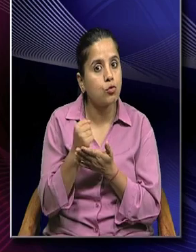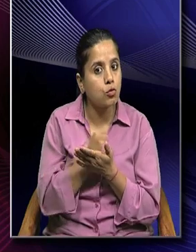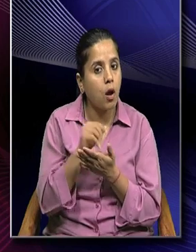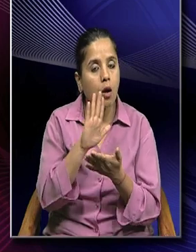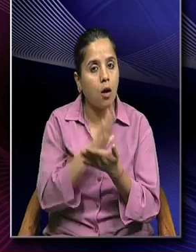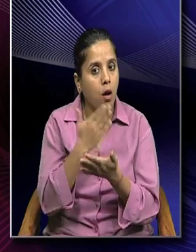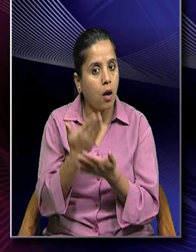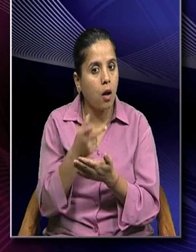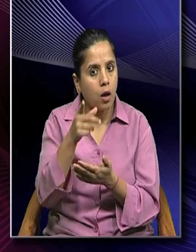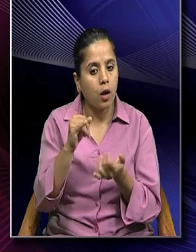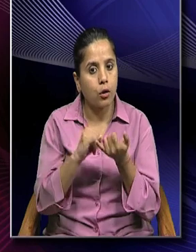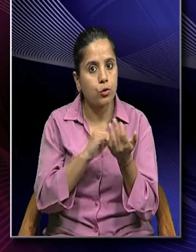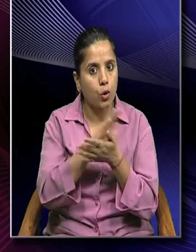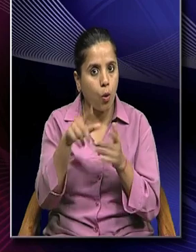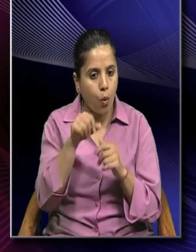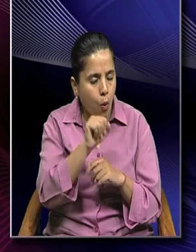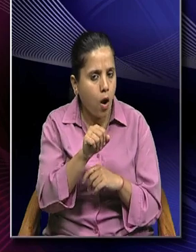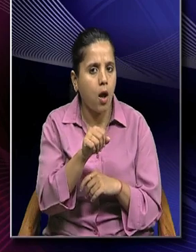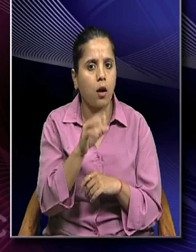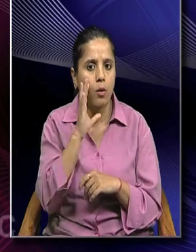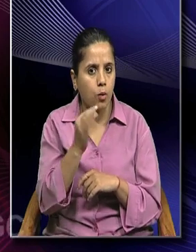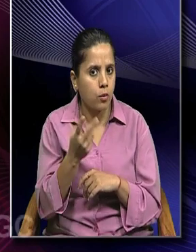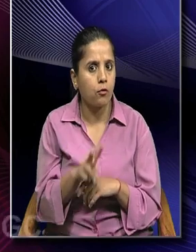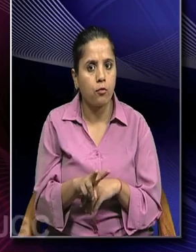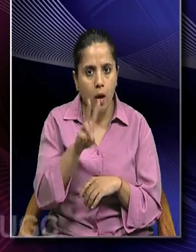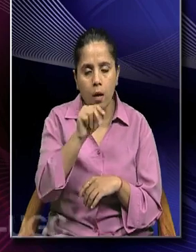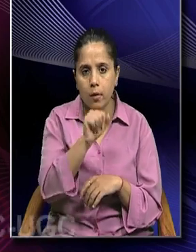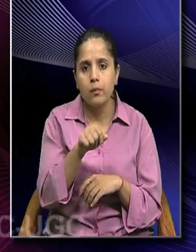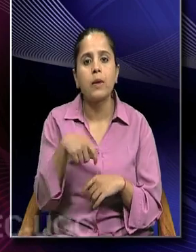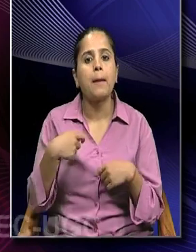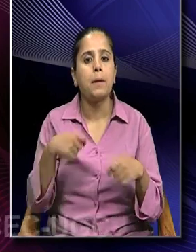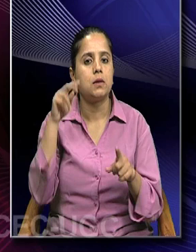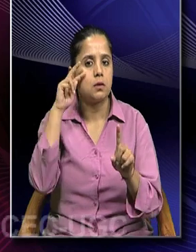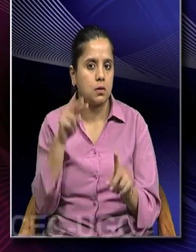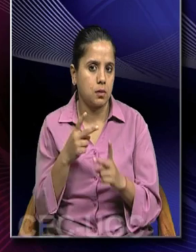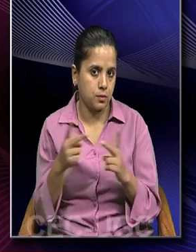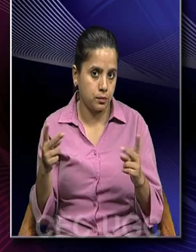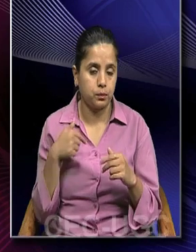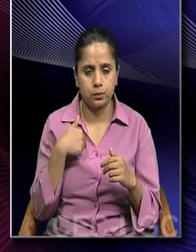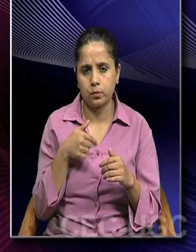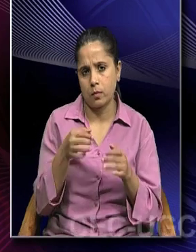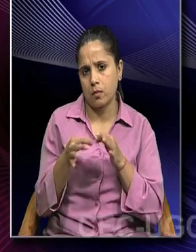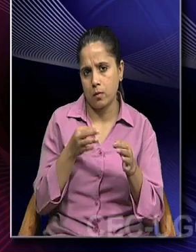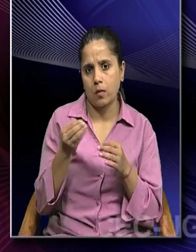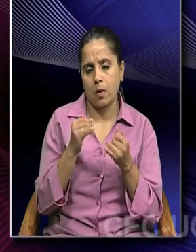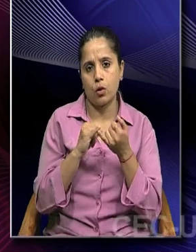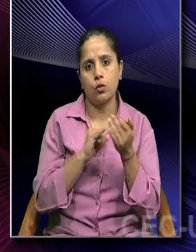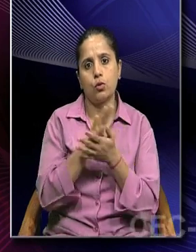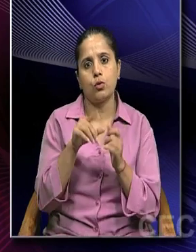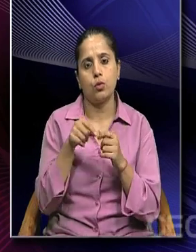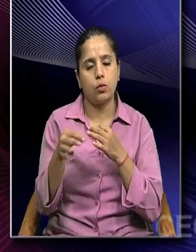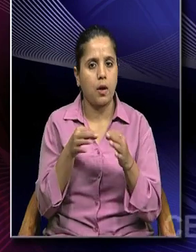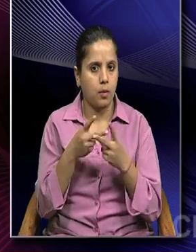interpret those shlokas and their relevance from the perspective of business enterprise. I will be taking some of the shlokas